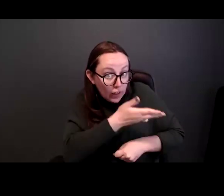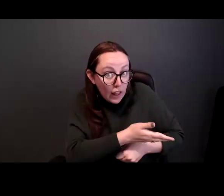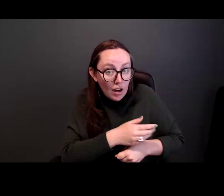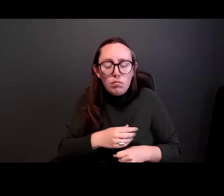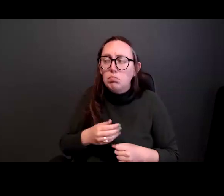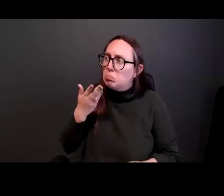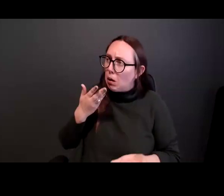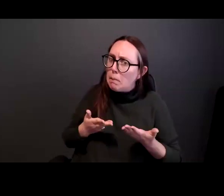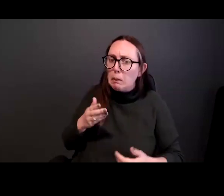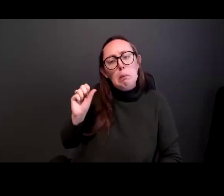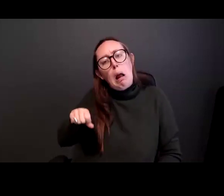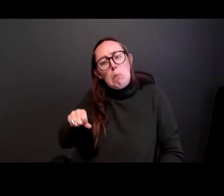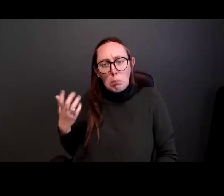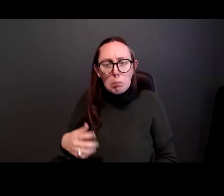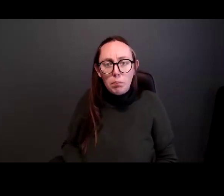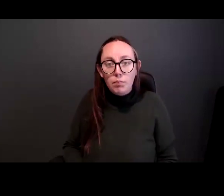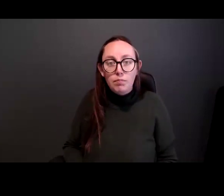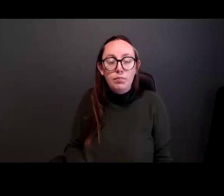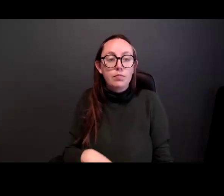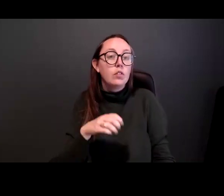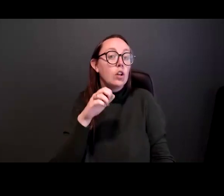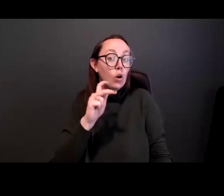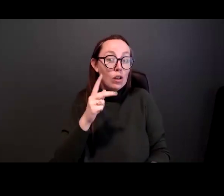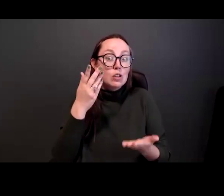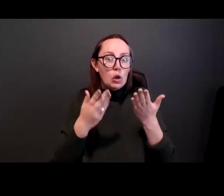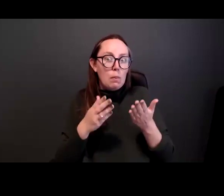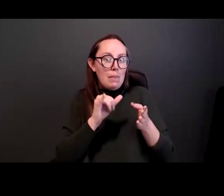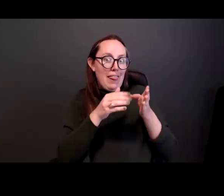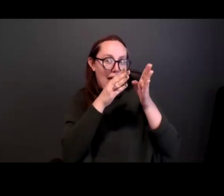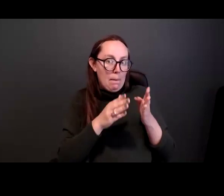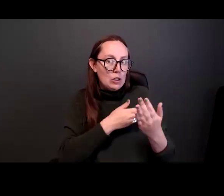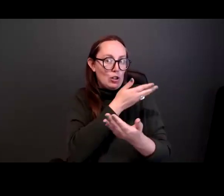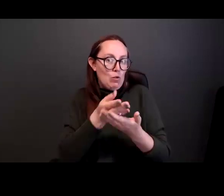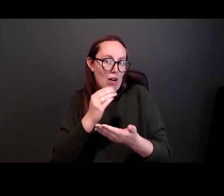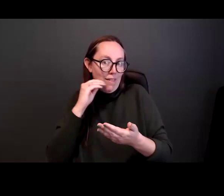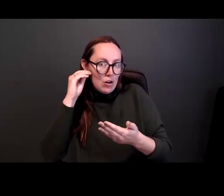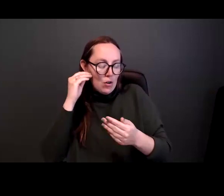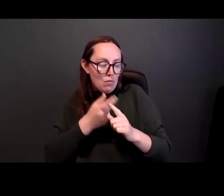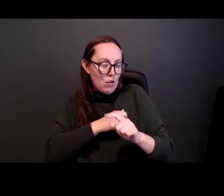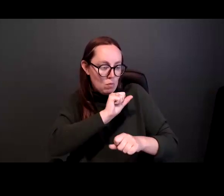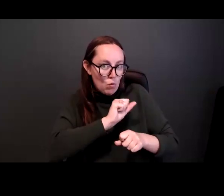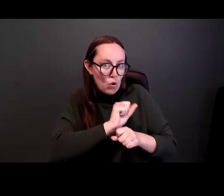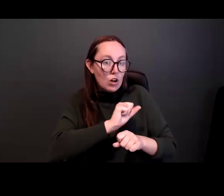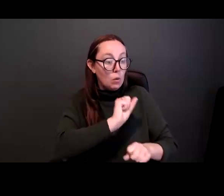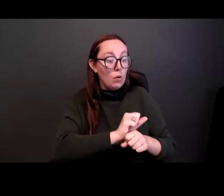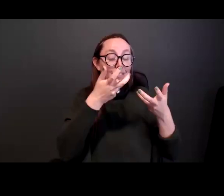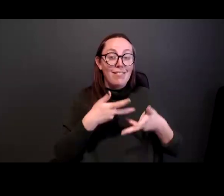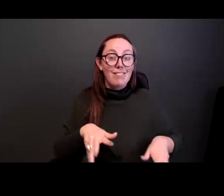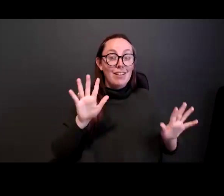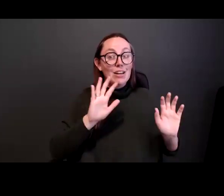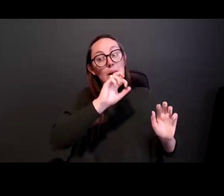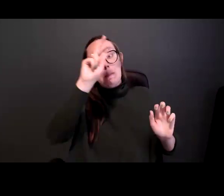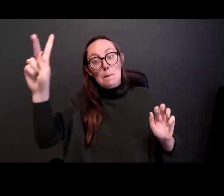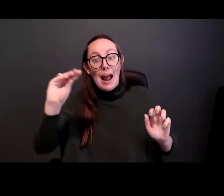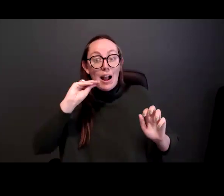Maybe, yeah. Okay, so maybe they got home from work and talked about it, or you know, shared it with someone they cared about. And what